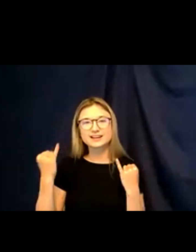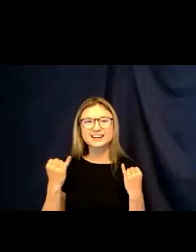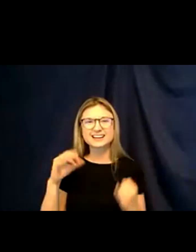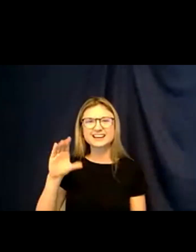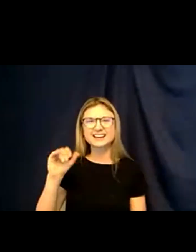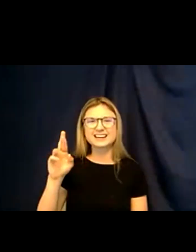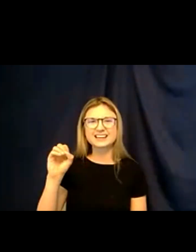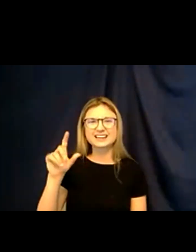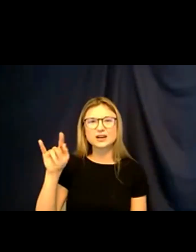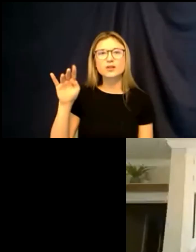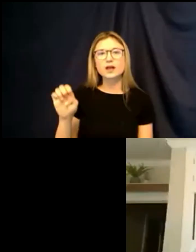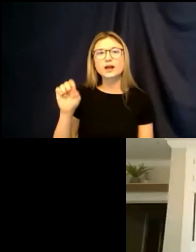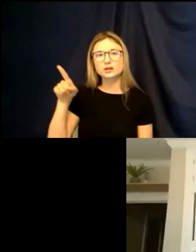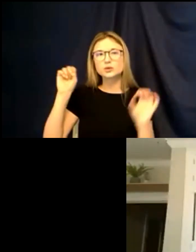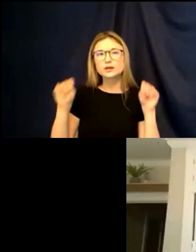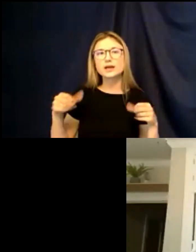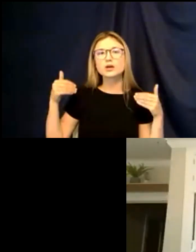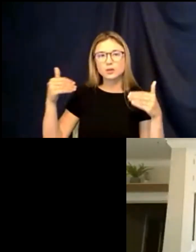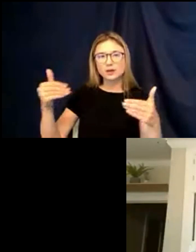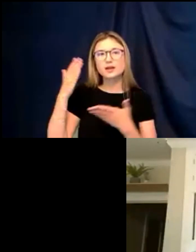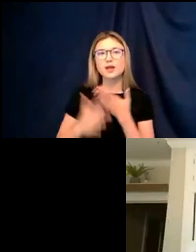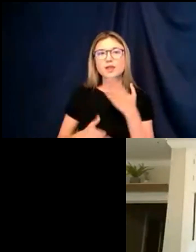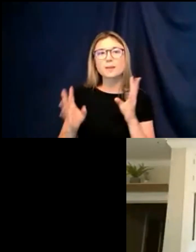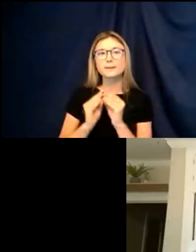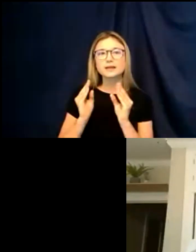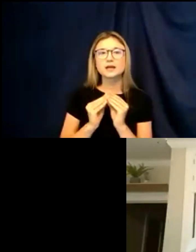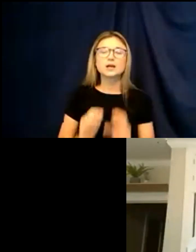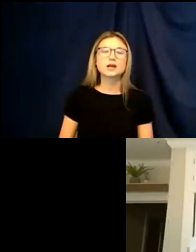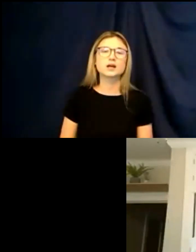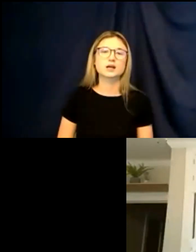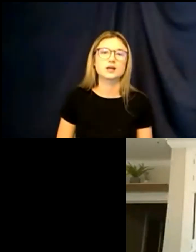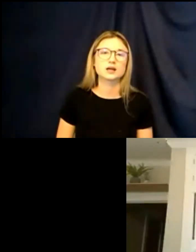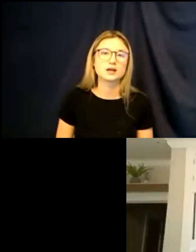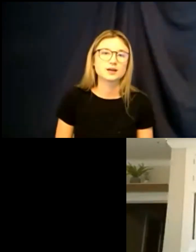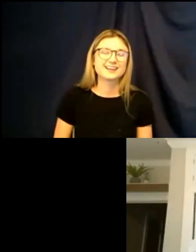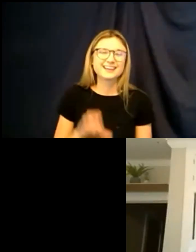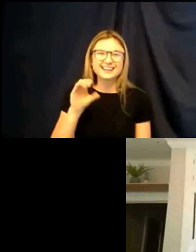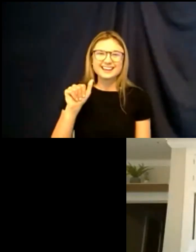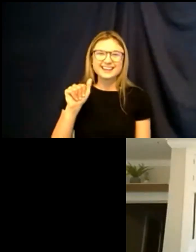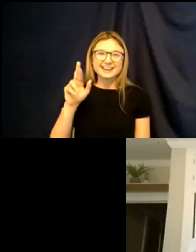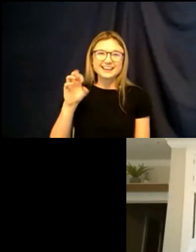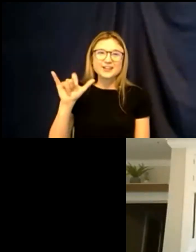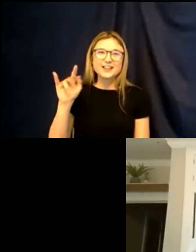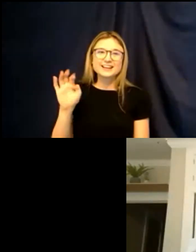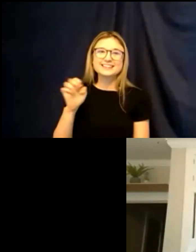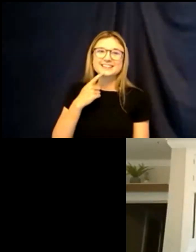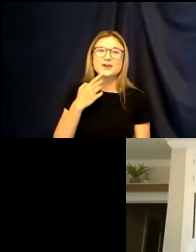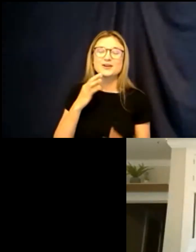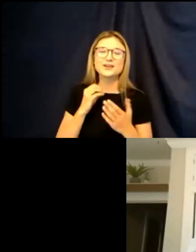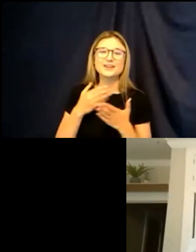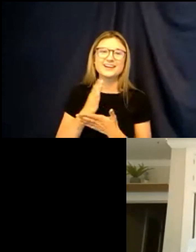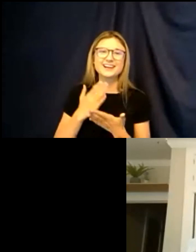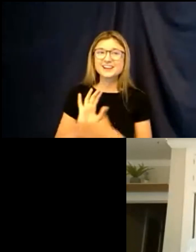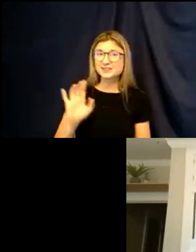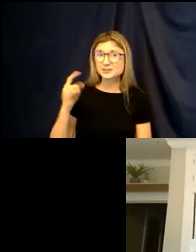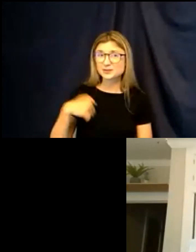Caroline, I'll let you go ahead and wrap it up. Okay. So So do we